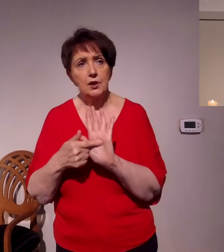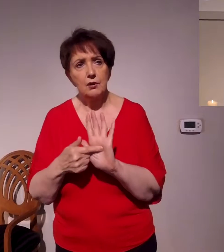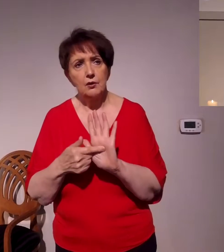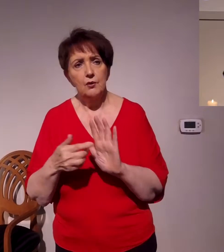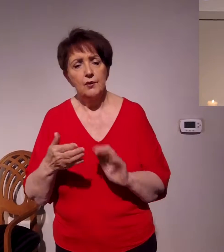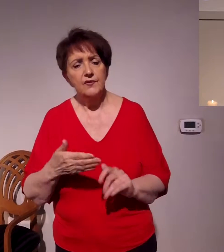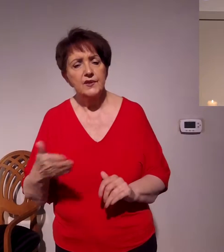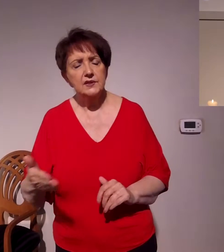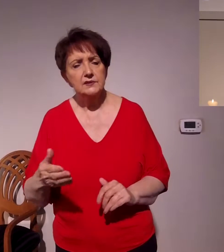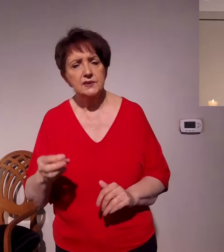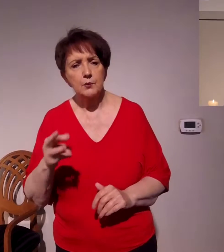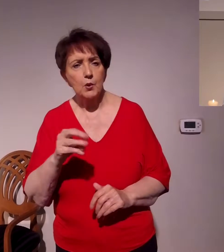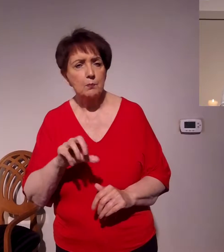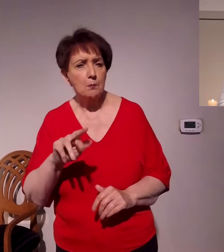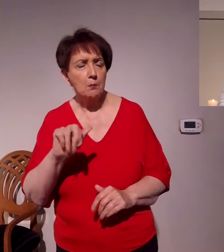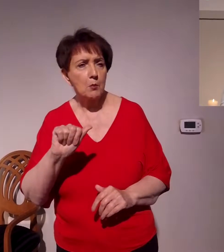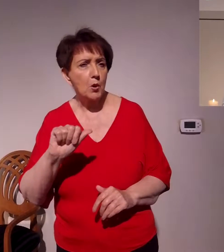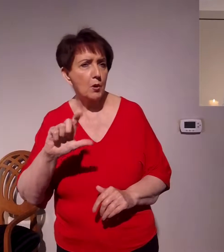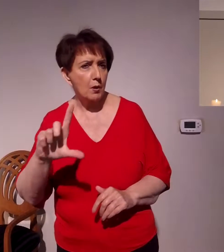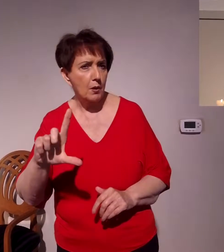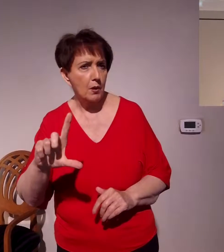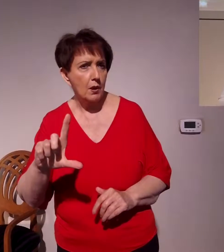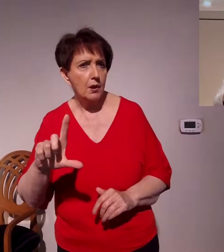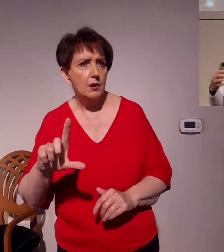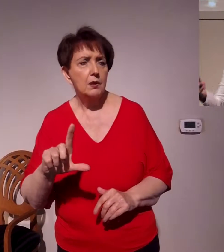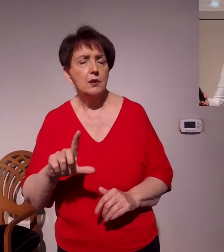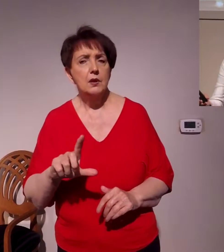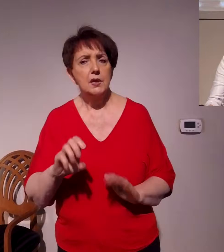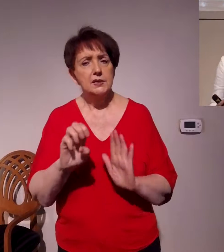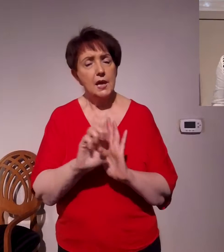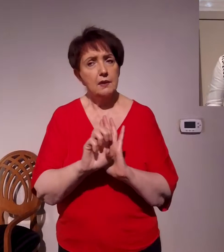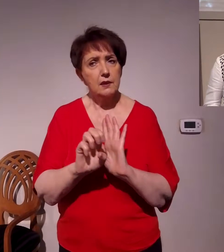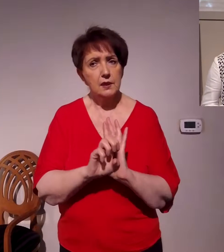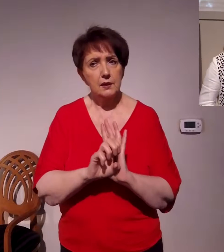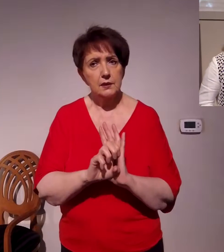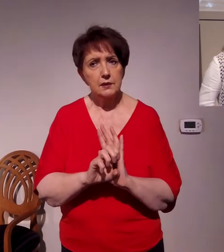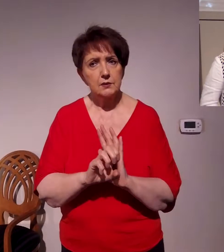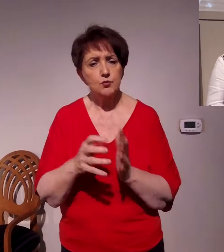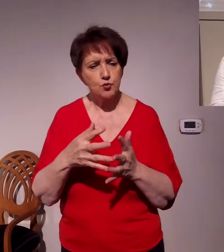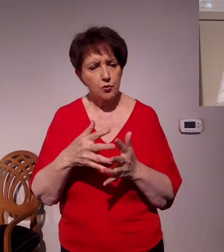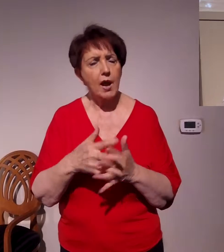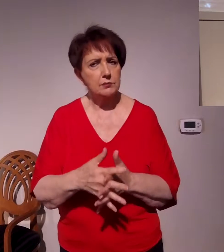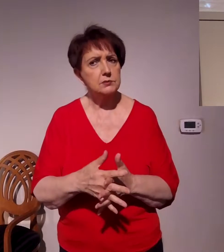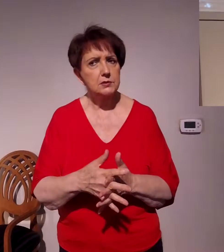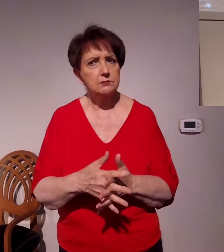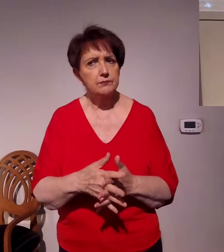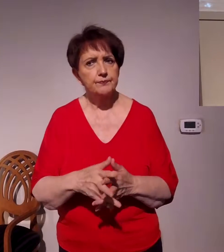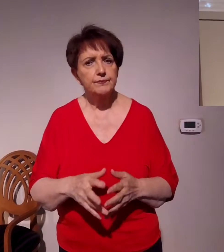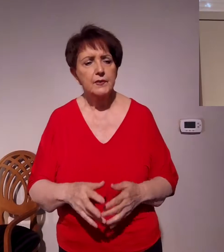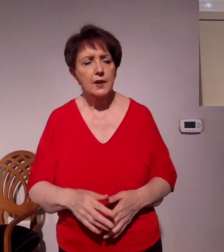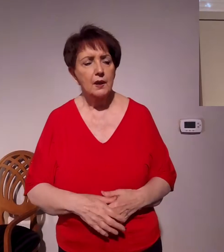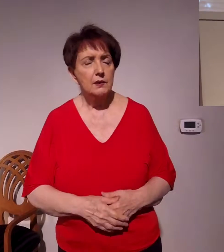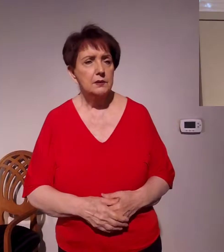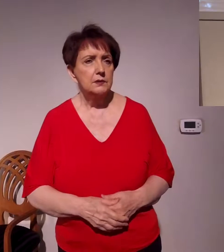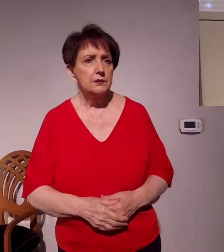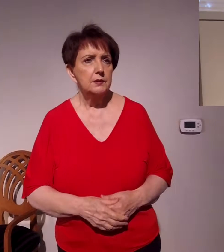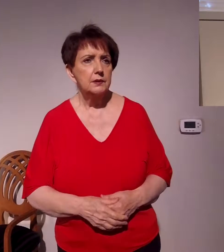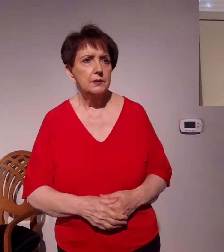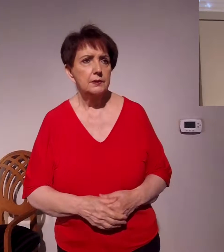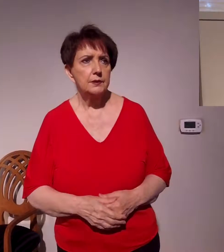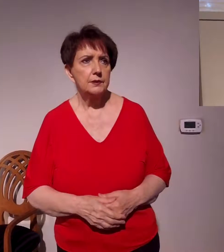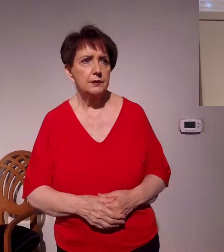were moralistically and ethically grounded. And so these stories were